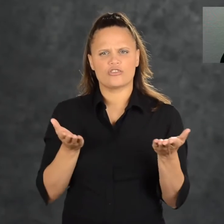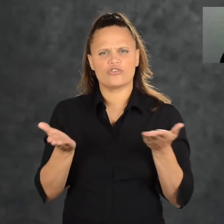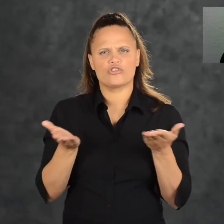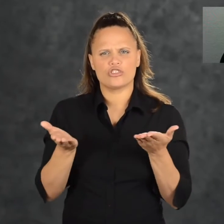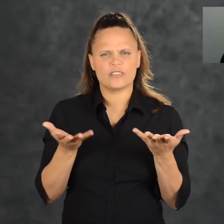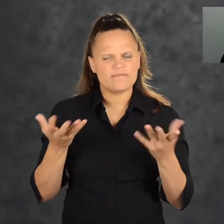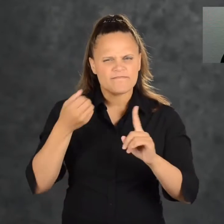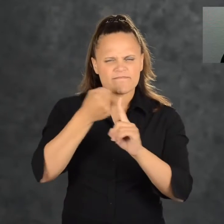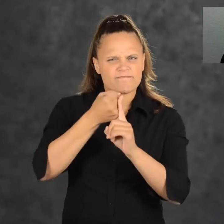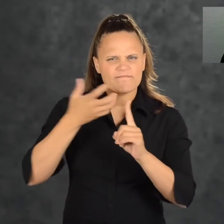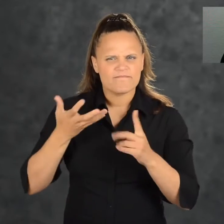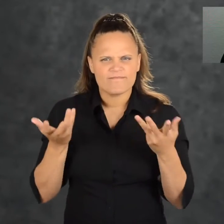student.